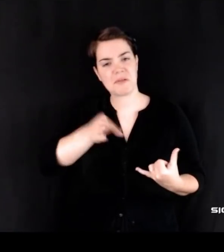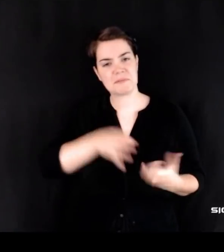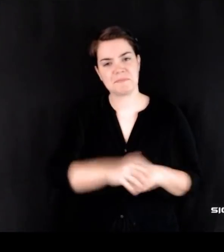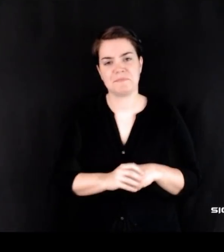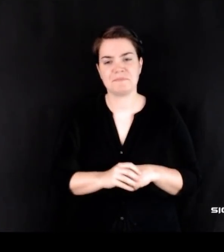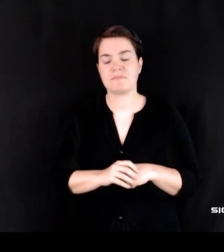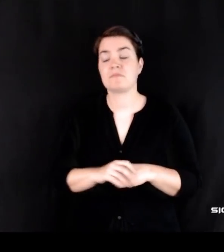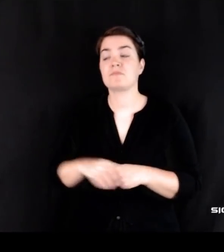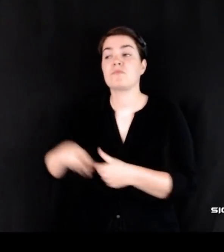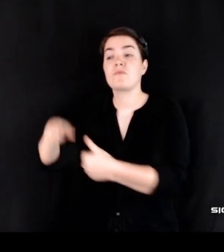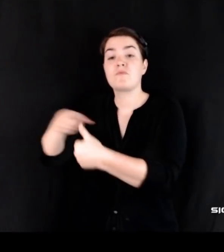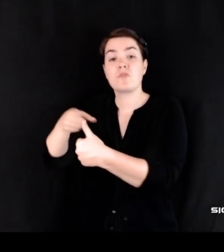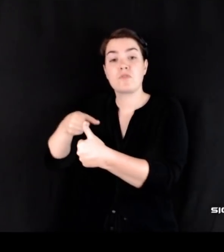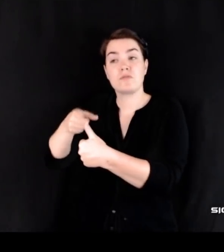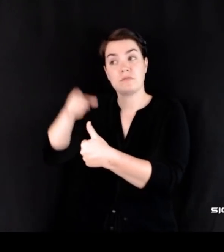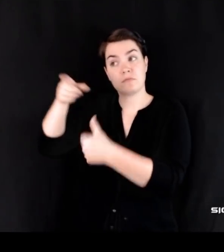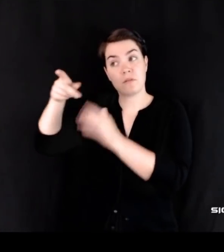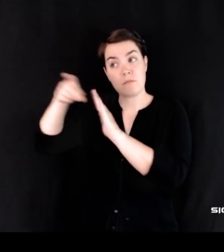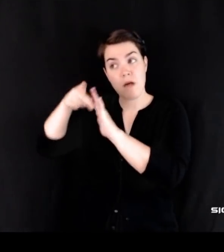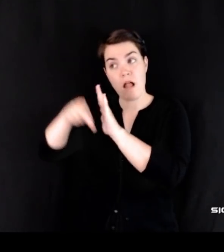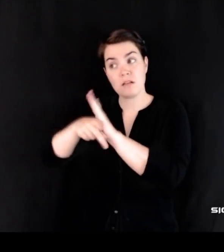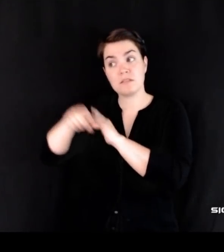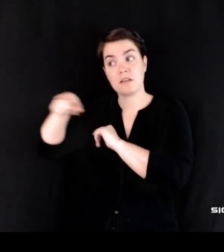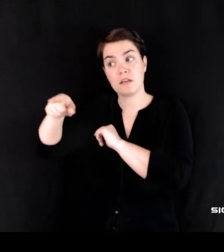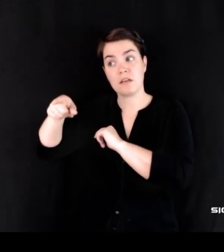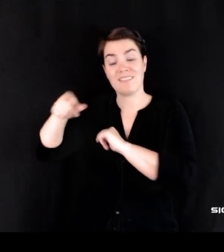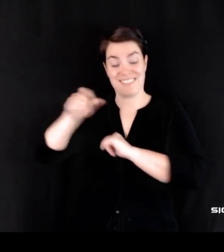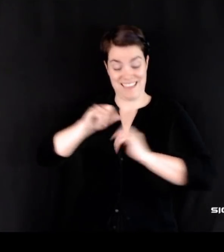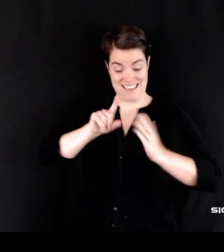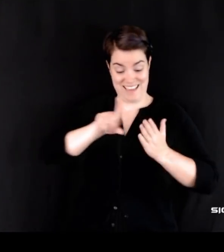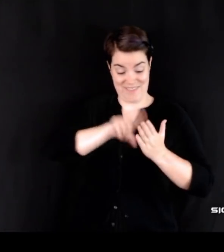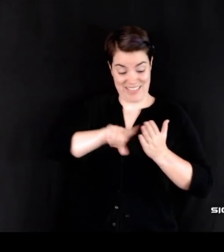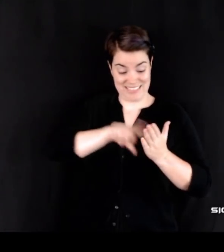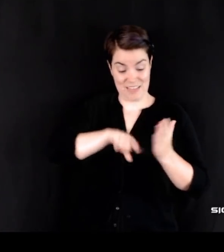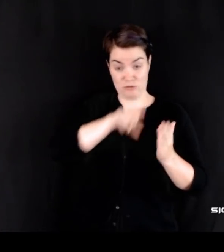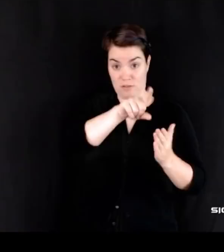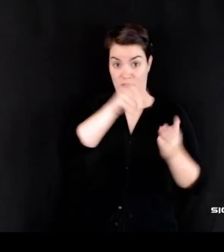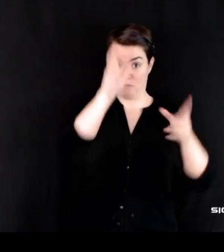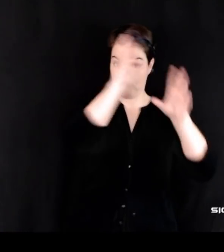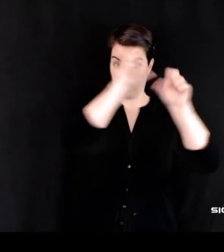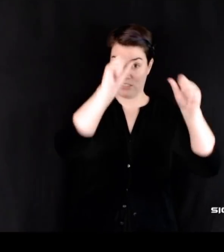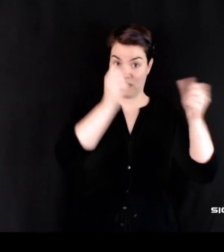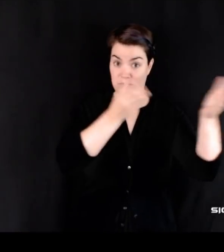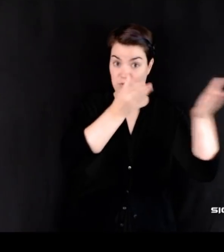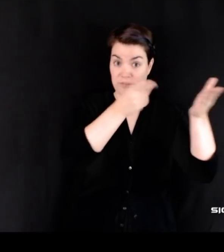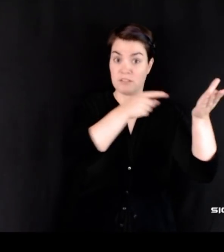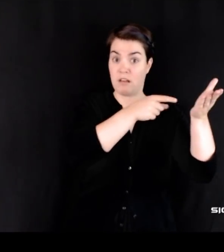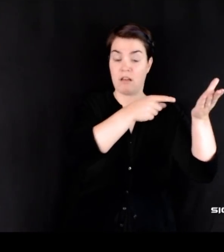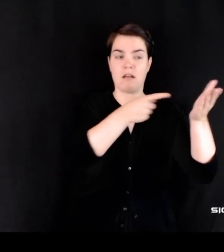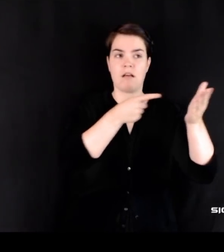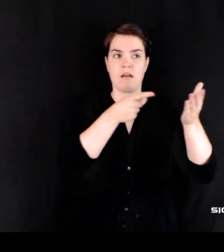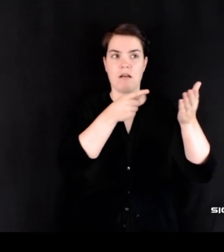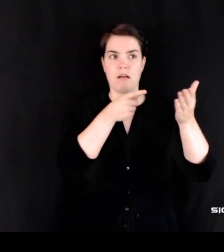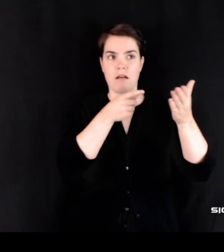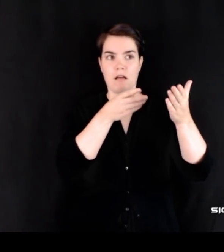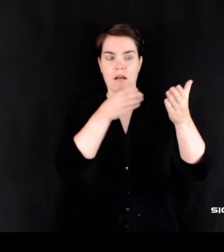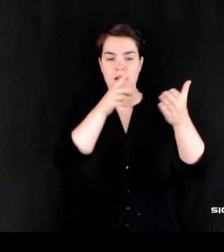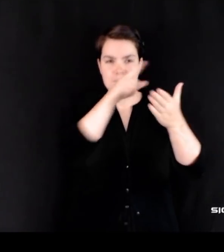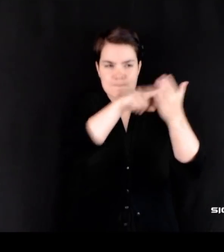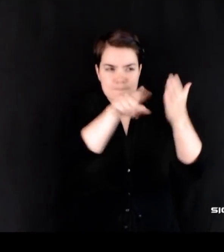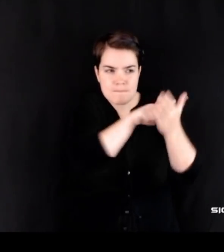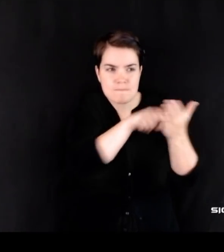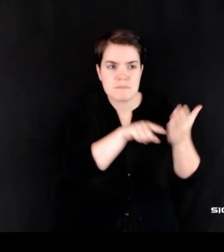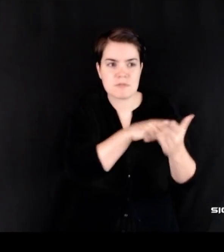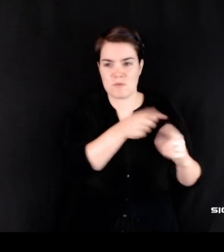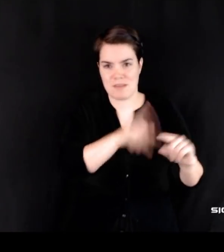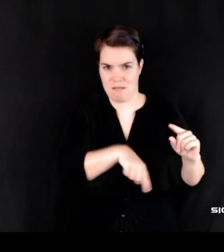First, the opinion explicitly permits the investigation of a sitting president because it is important to preserve